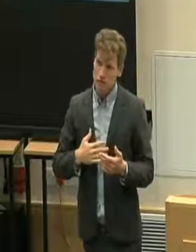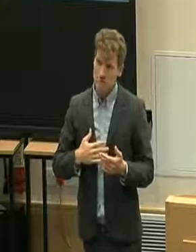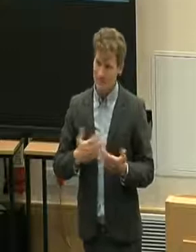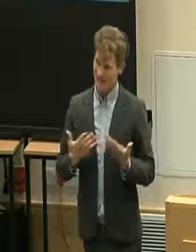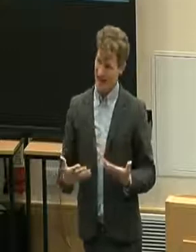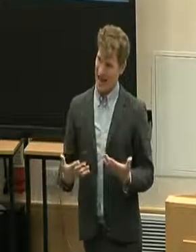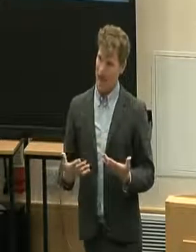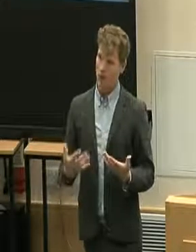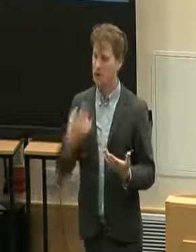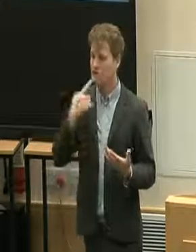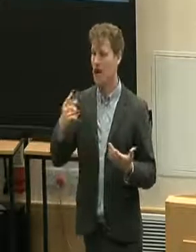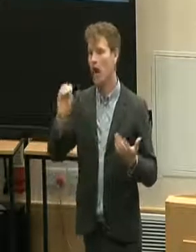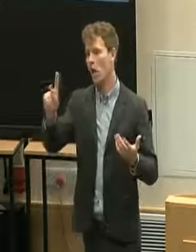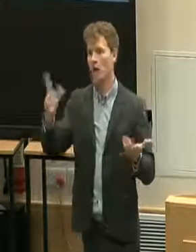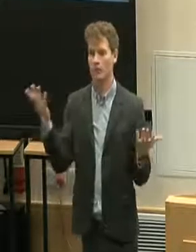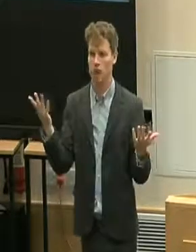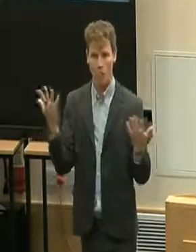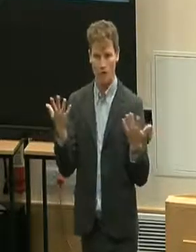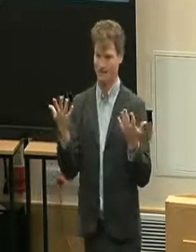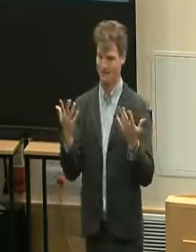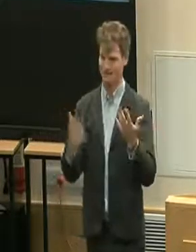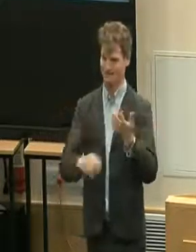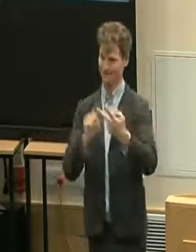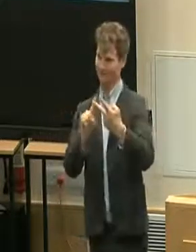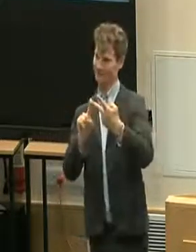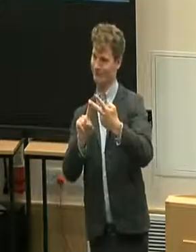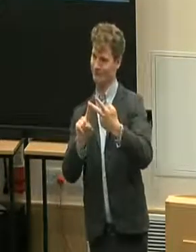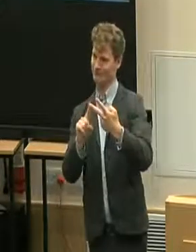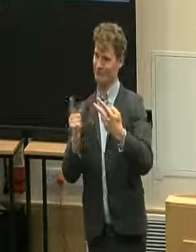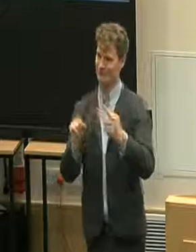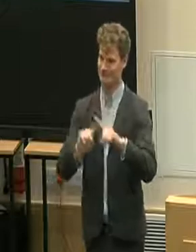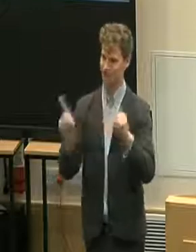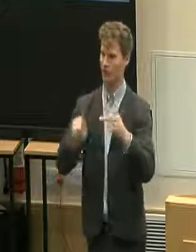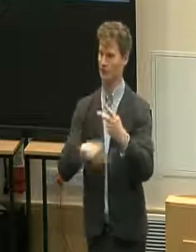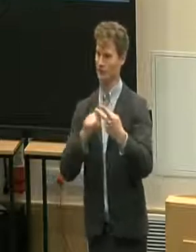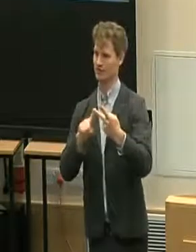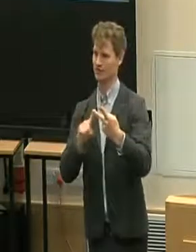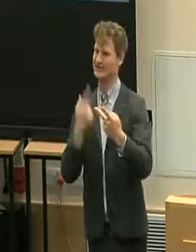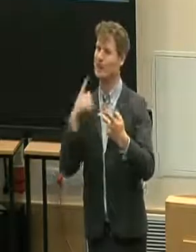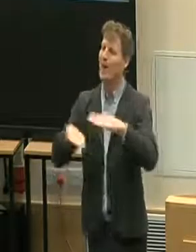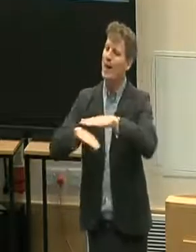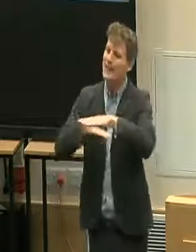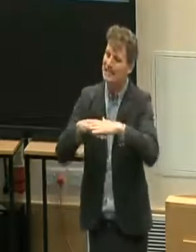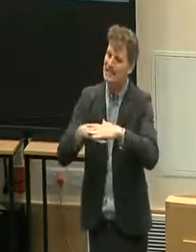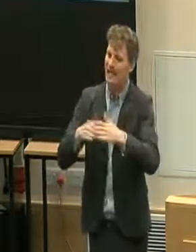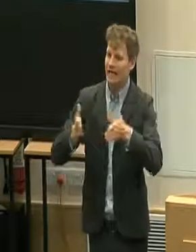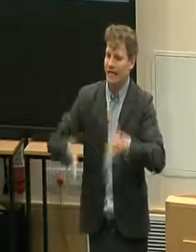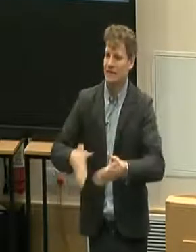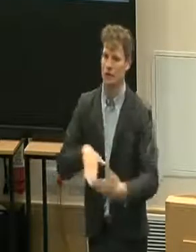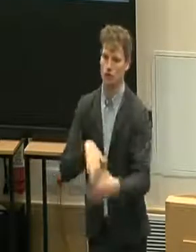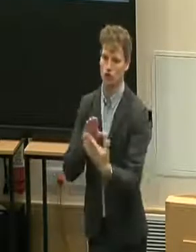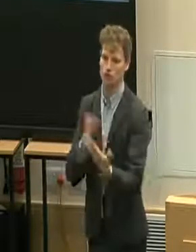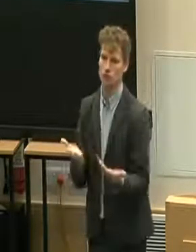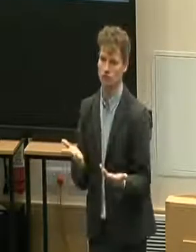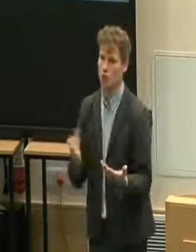an alternative? Well, another alternative is the so-called basic needs approach. People have needs, we satisfy their needs.